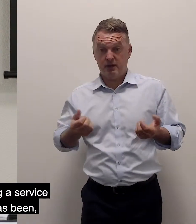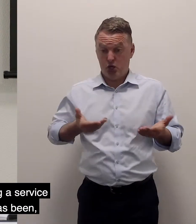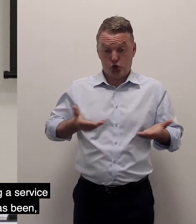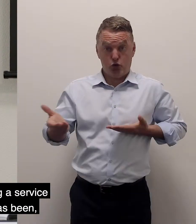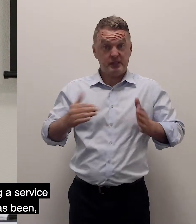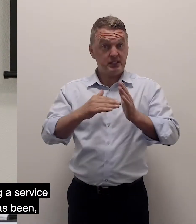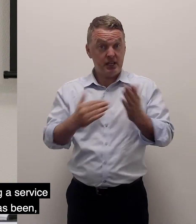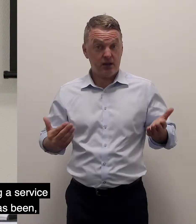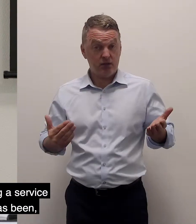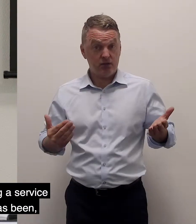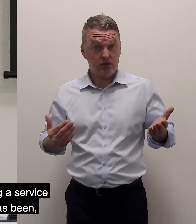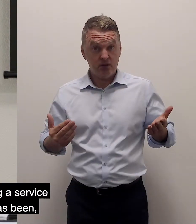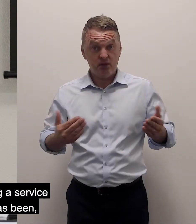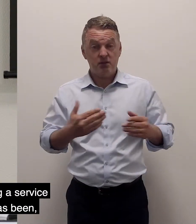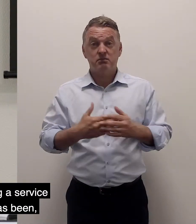using a